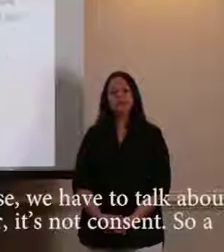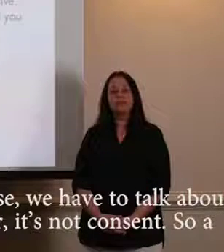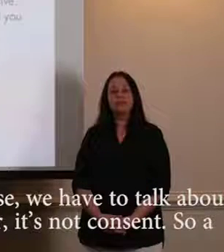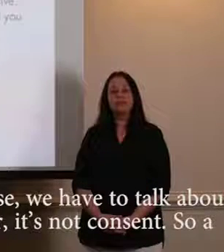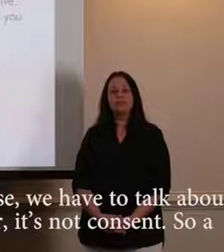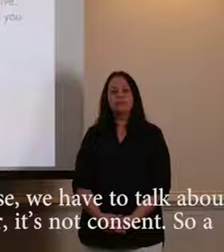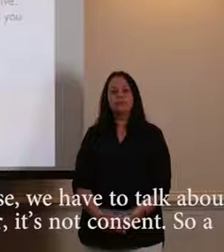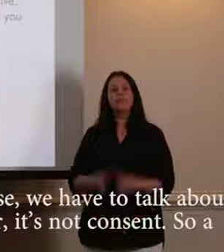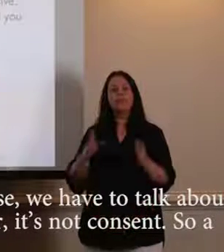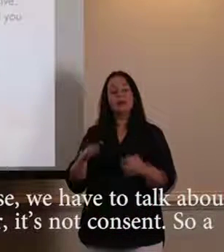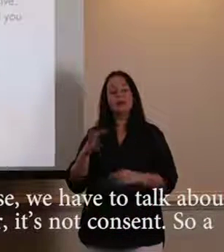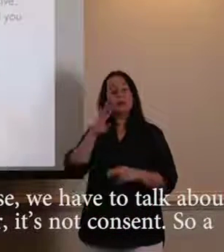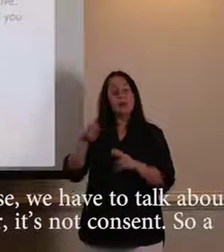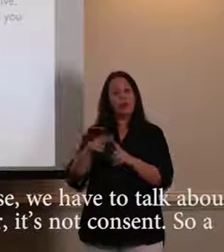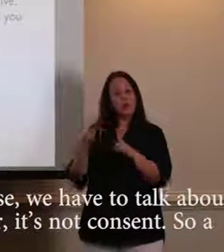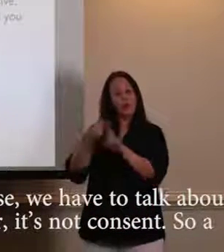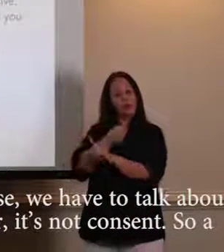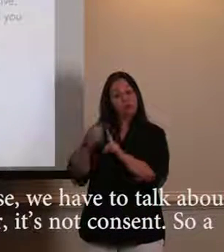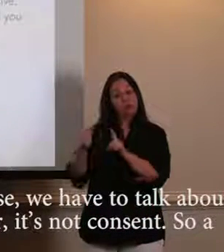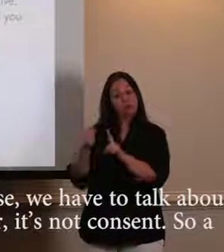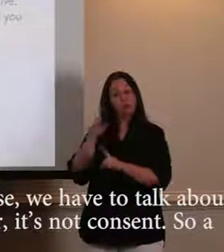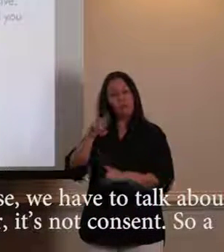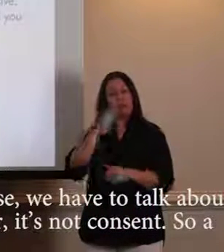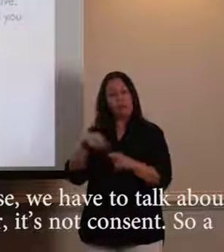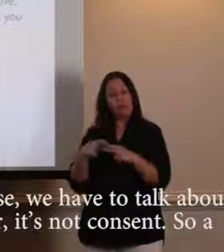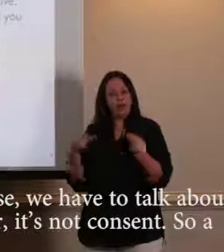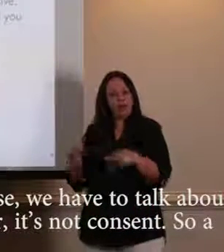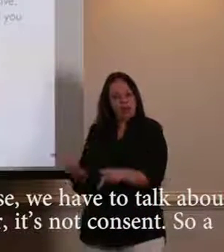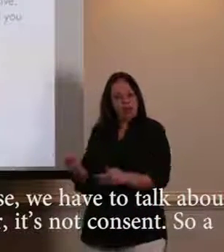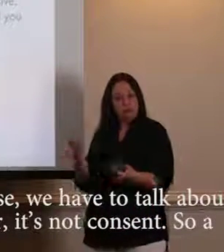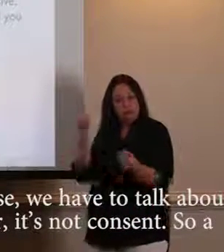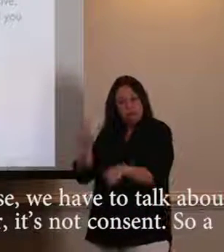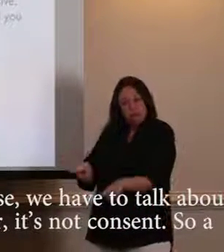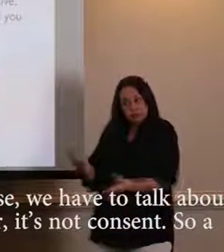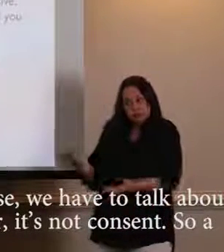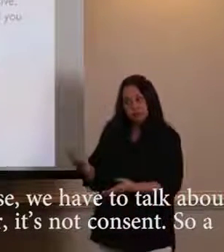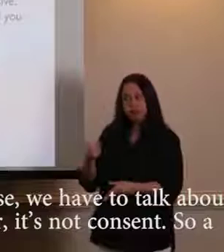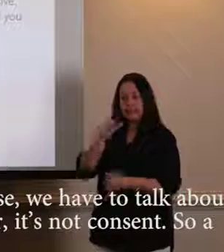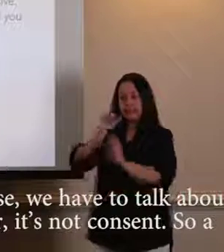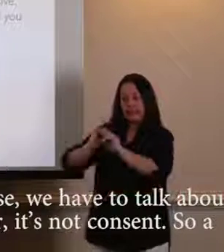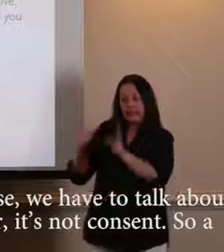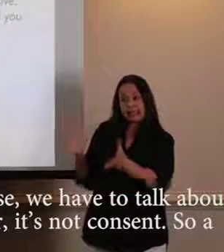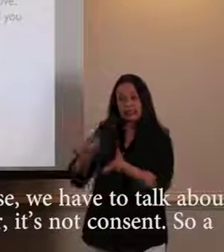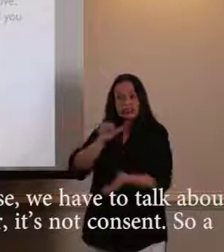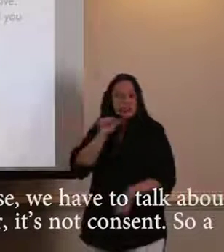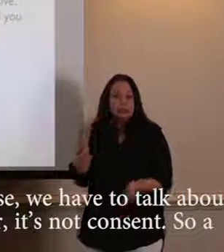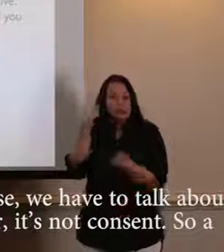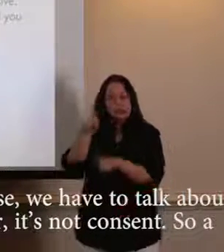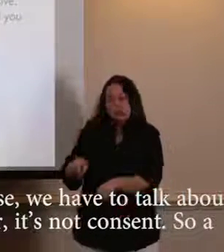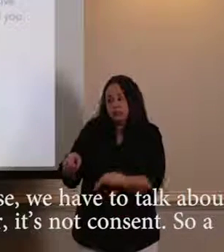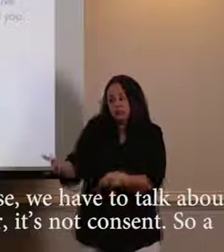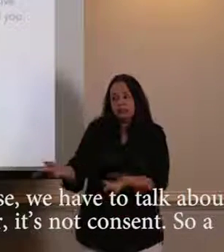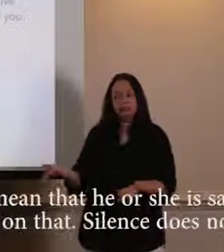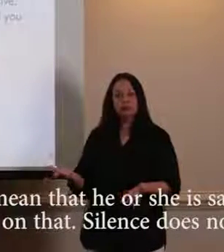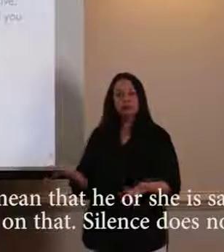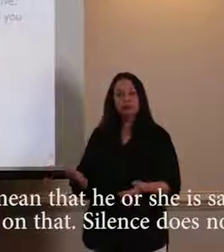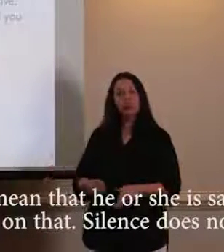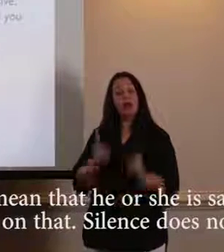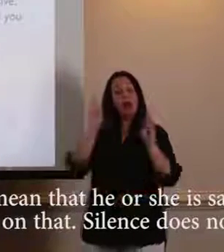So if we're talking about abuse, we have to talk about consent, right? If it's not clear, it's not consent. So a person saying